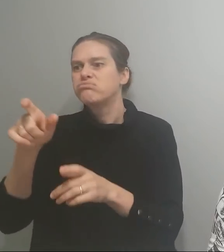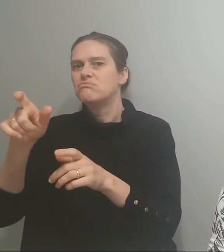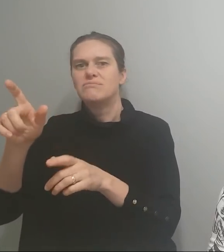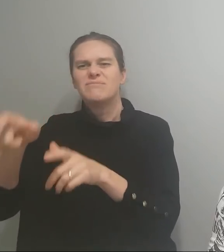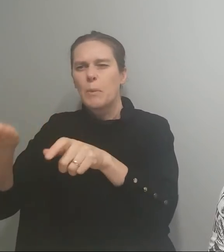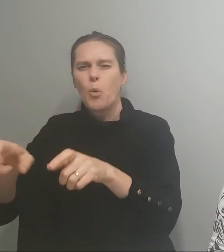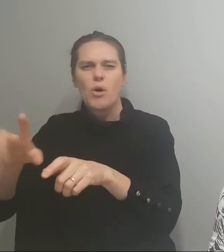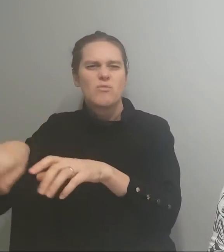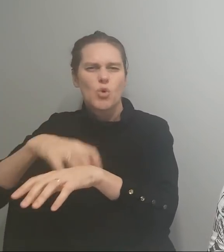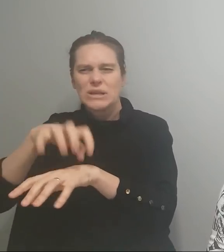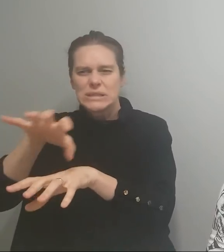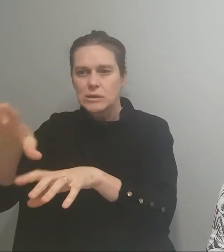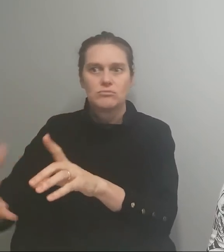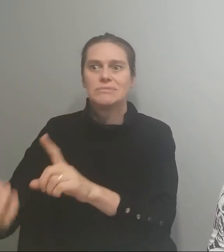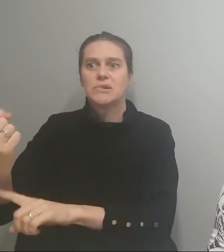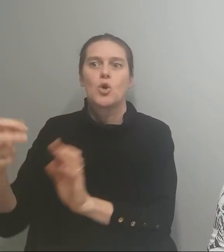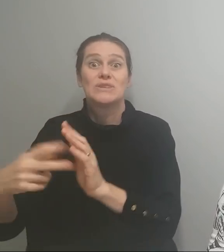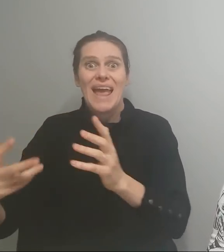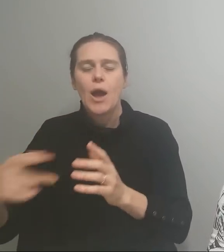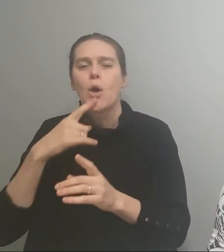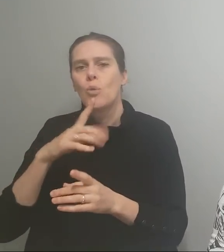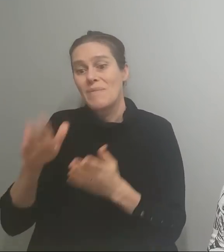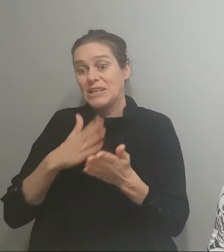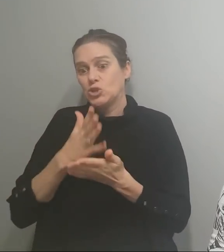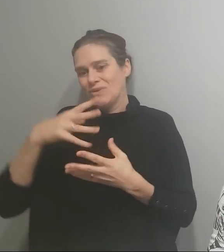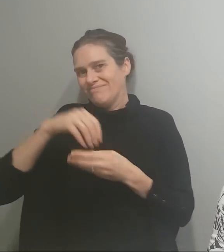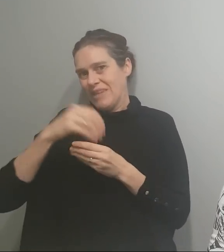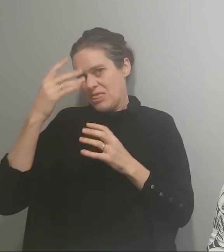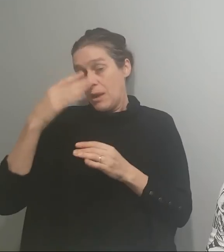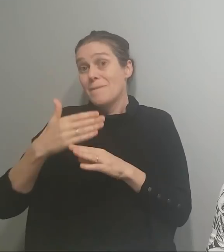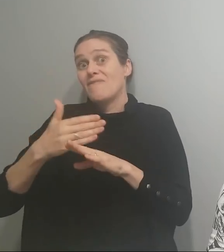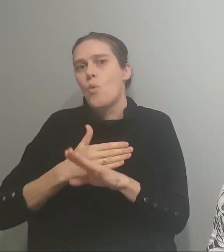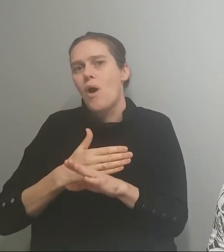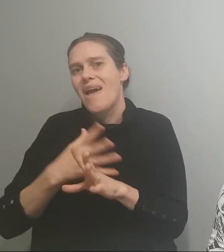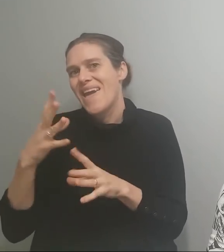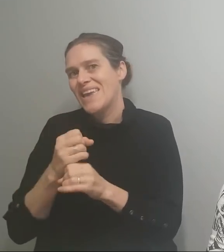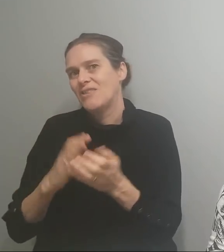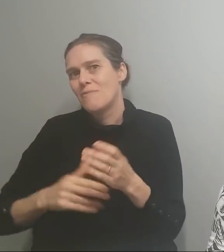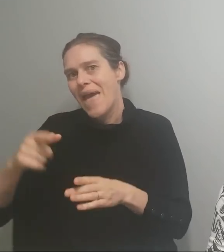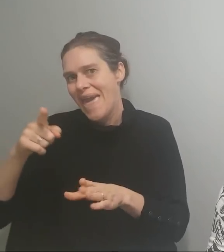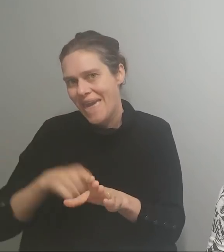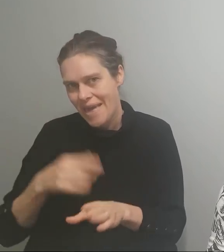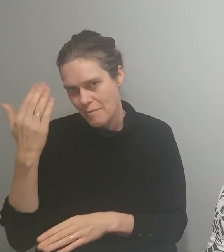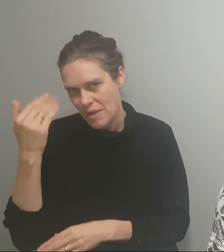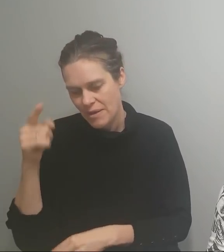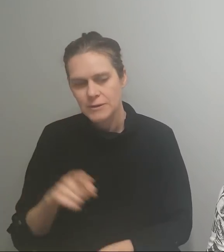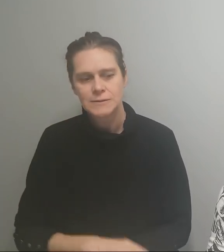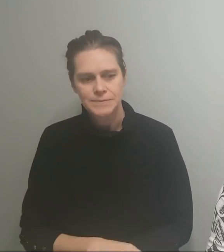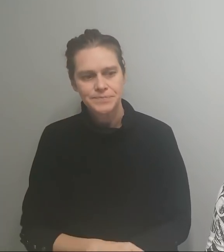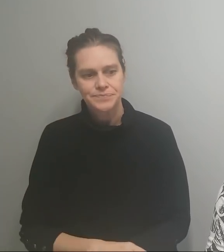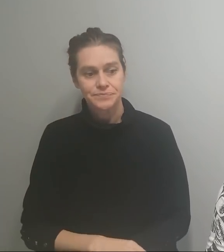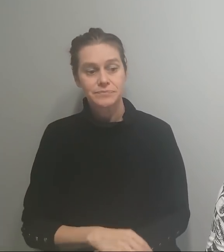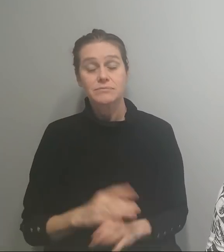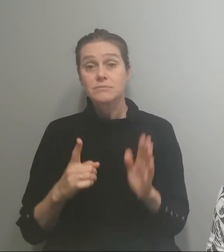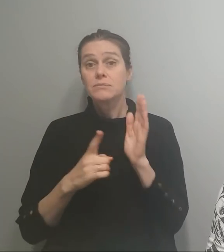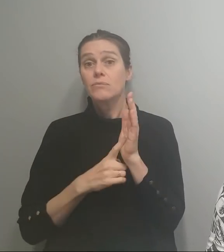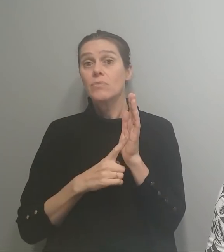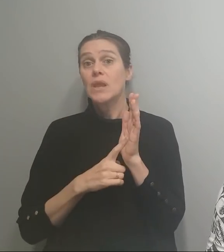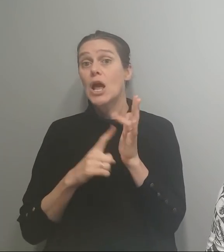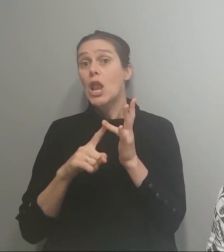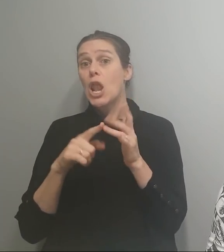May. Had an email via Logan. How will you know whether the new system is working? So one